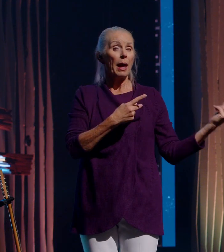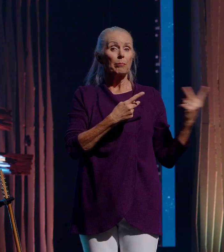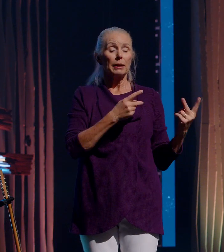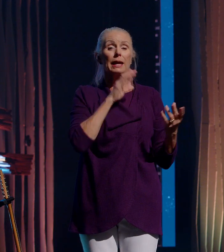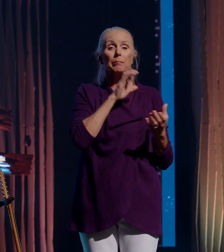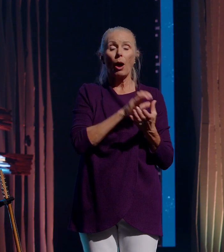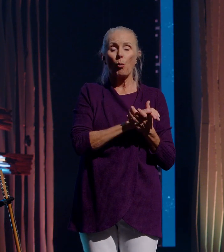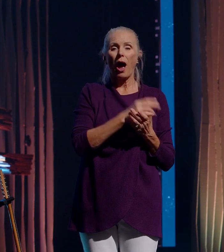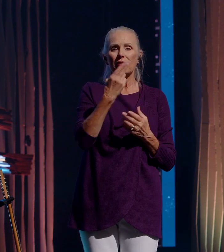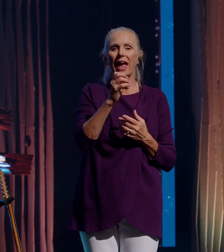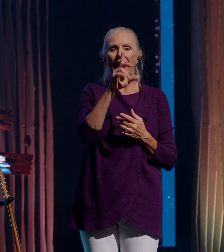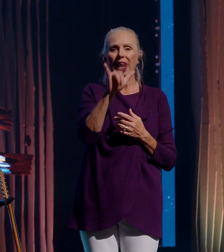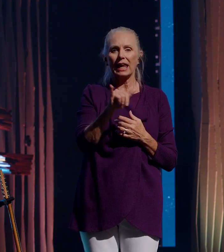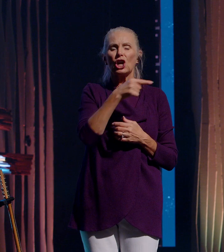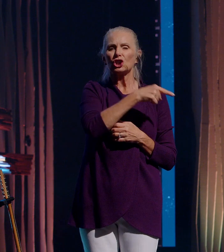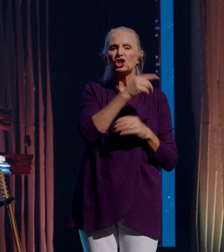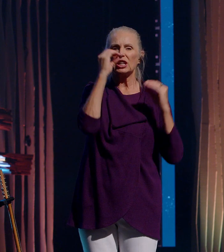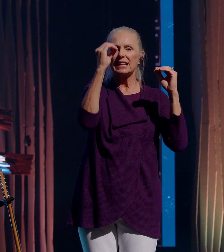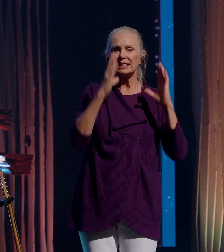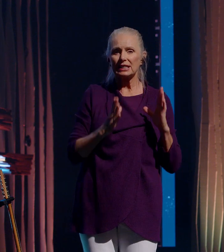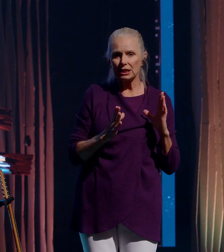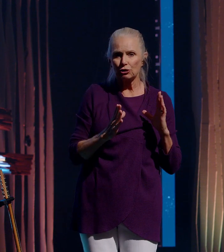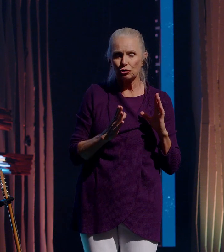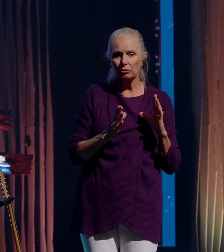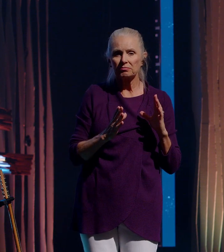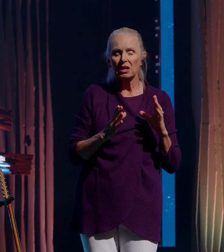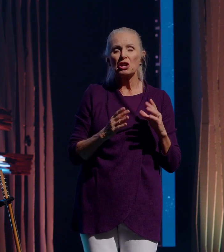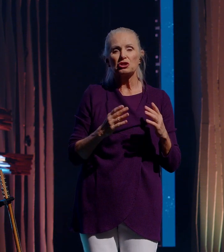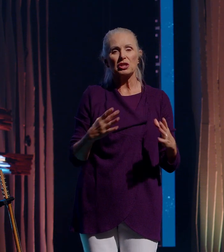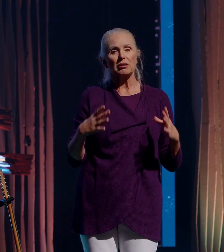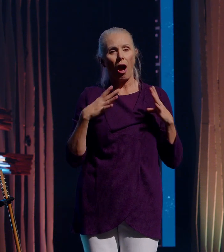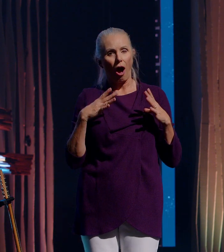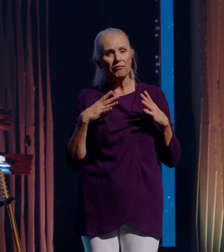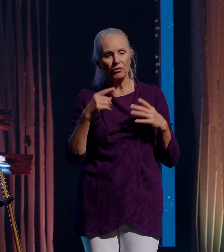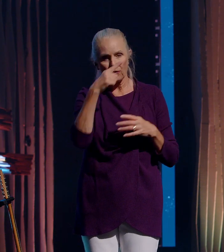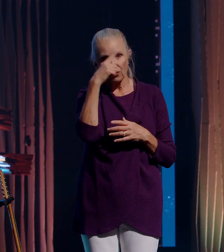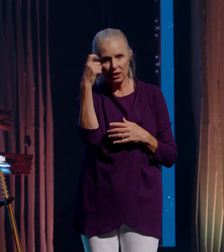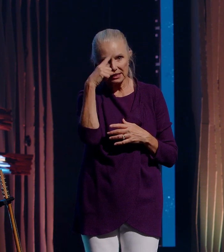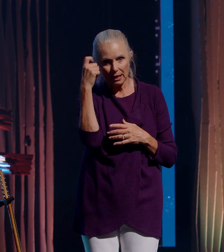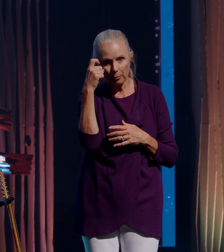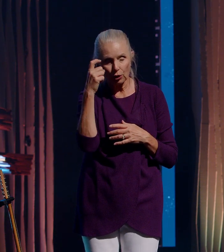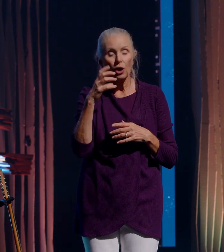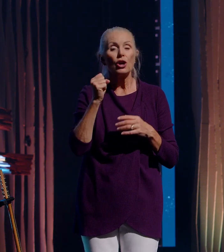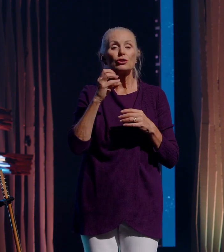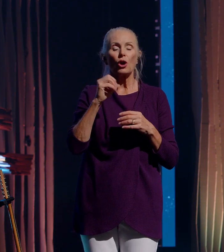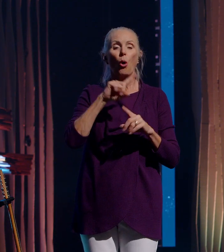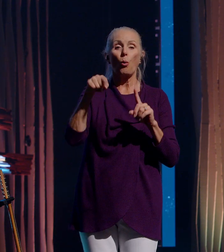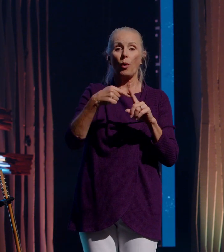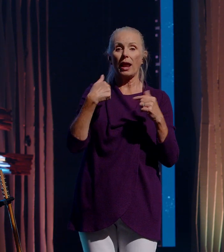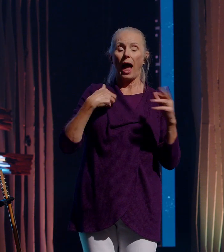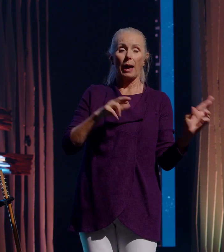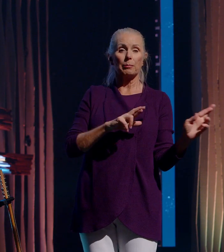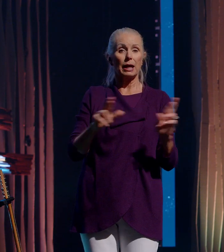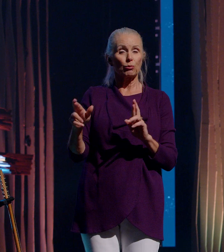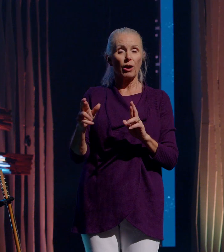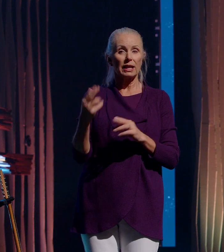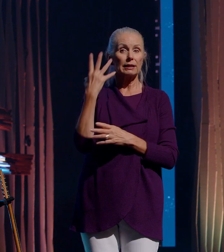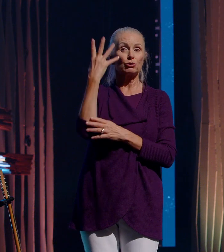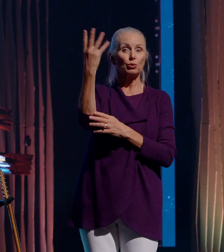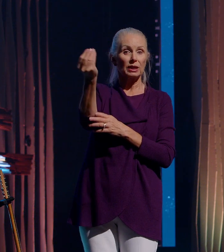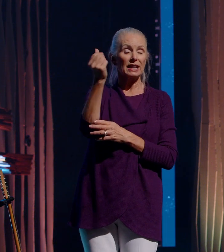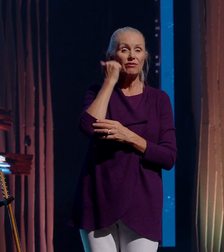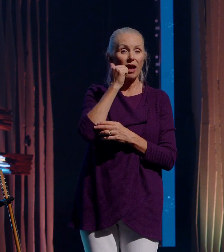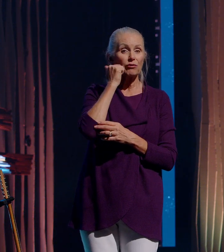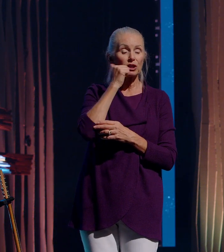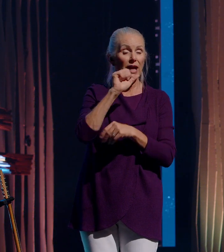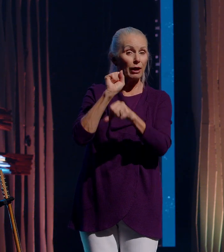she's a teacher, and so she's at home right now for the summer. And so when I'm getting ready to go off to work every single